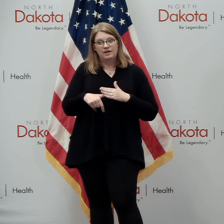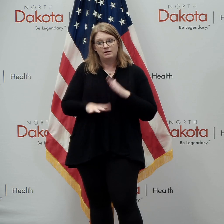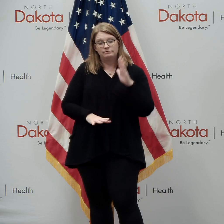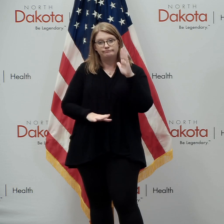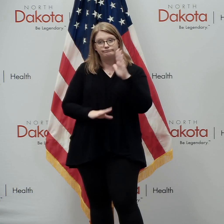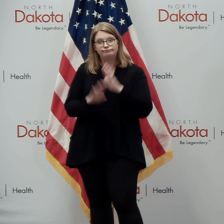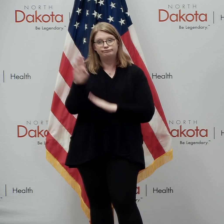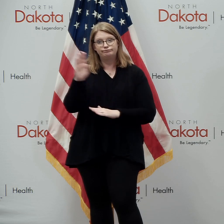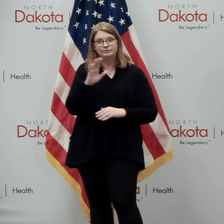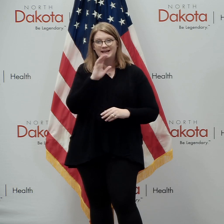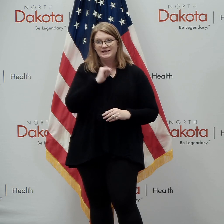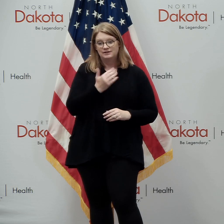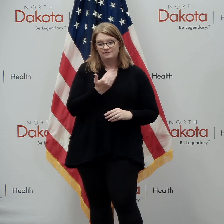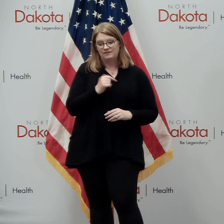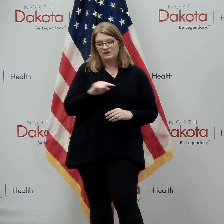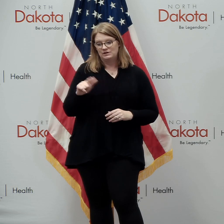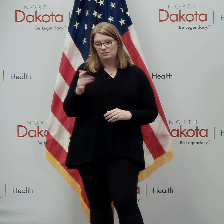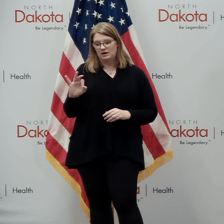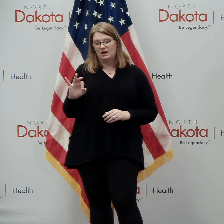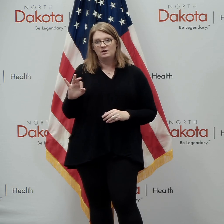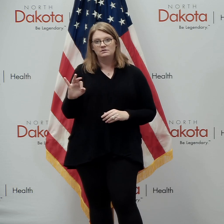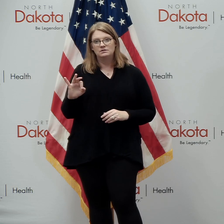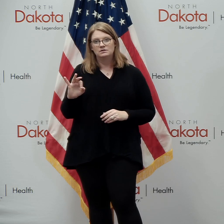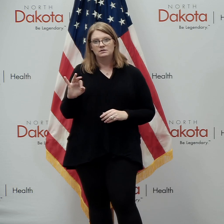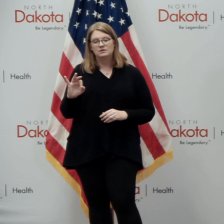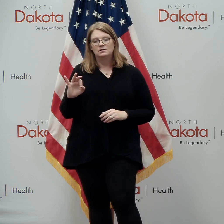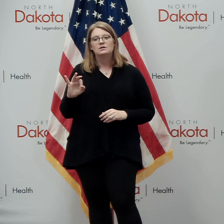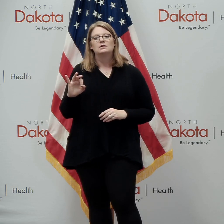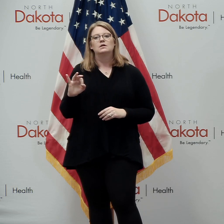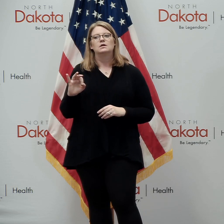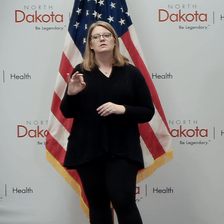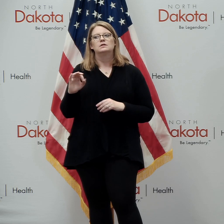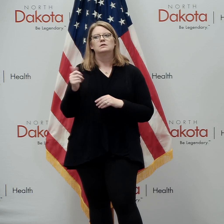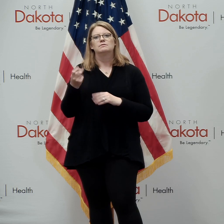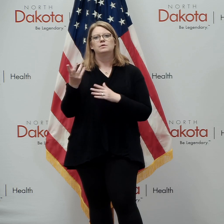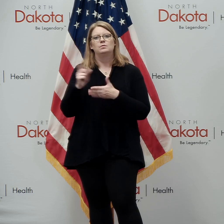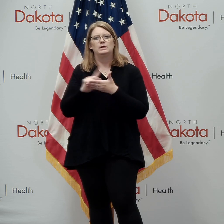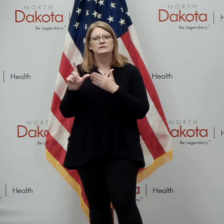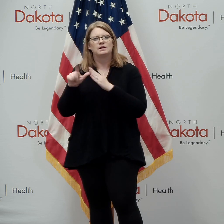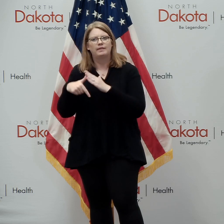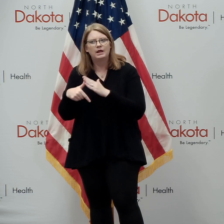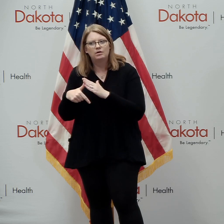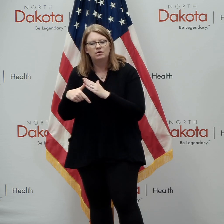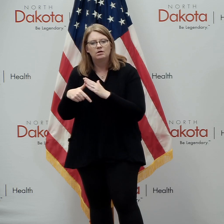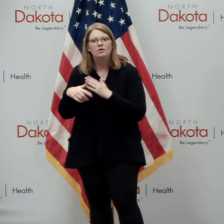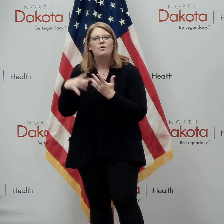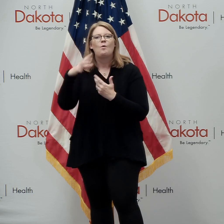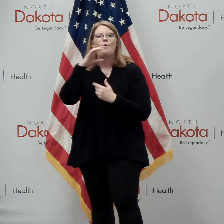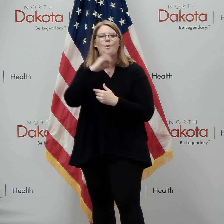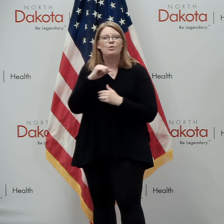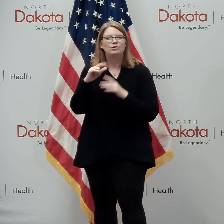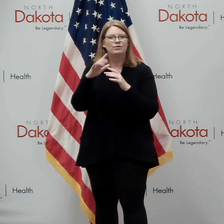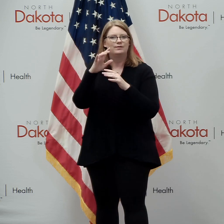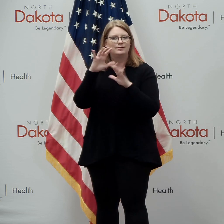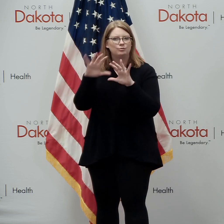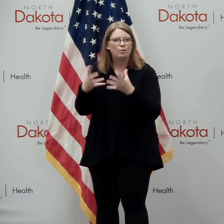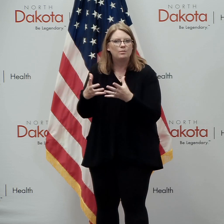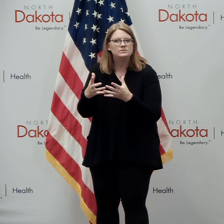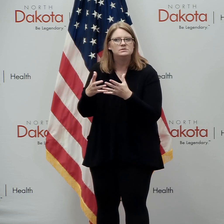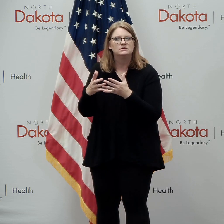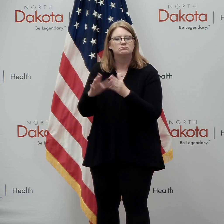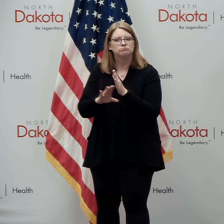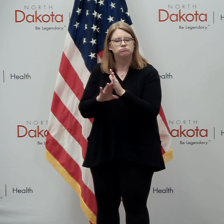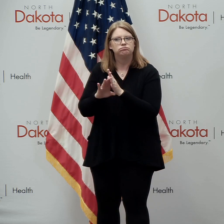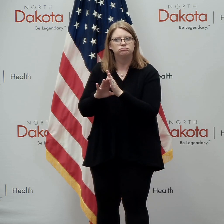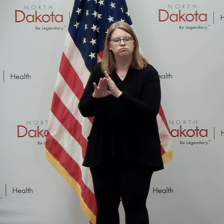cases of 15 to 29-year-olds. A few weeks later, the cases started increasing in older age groups. Older age groups are people that might be